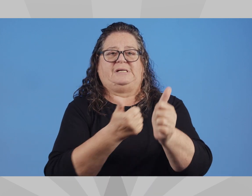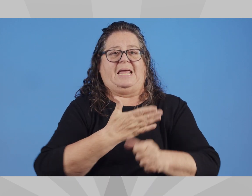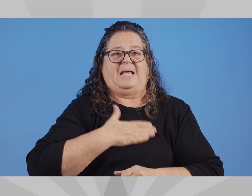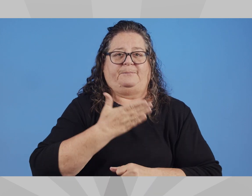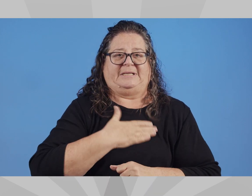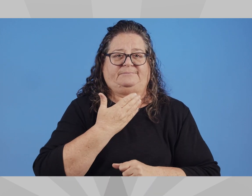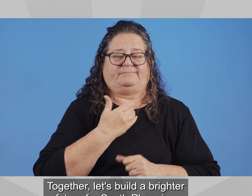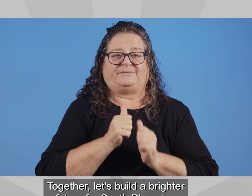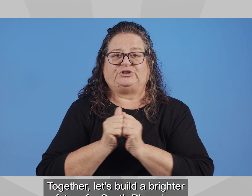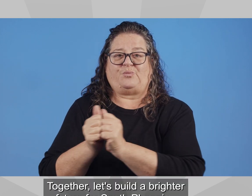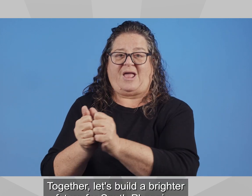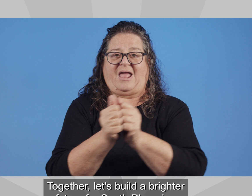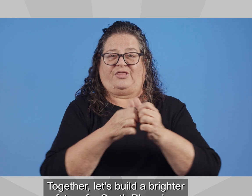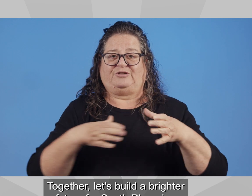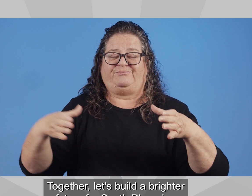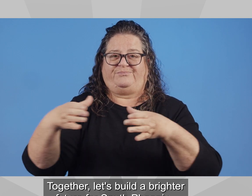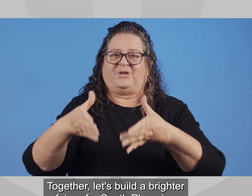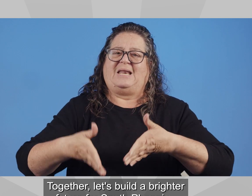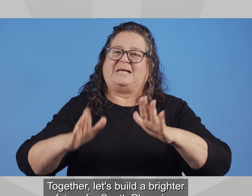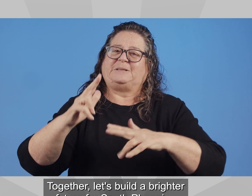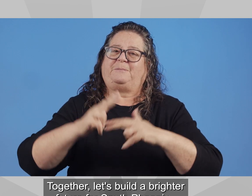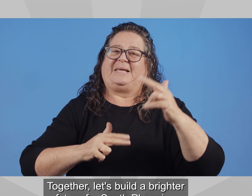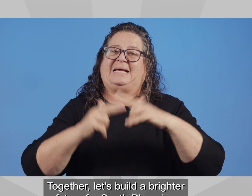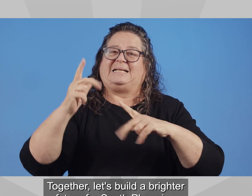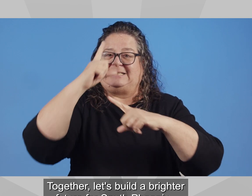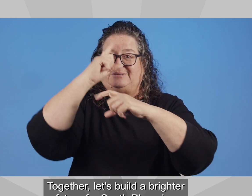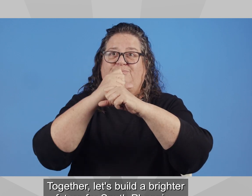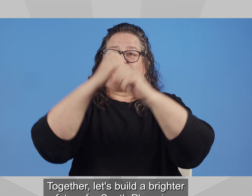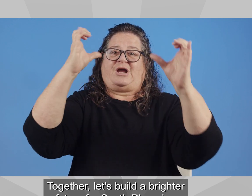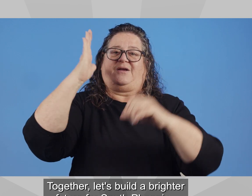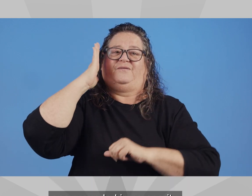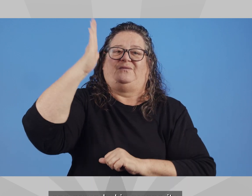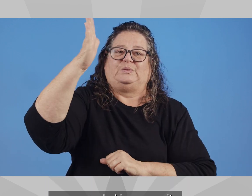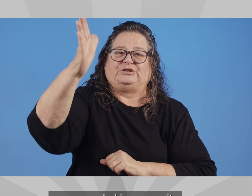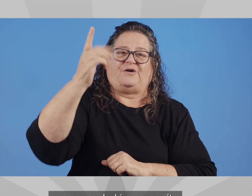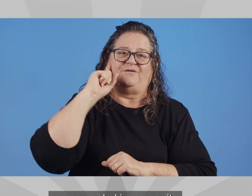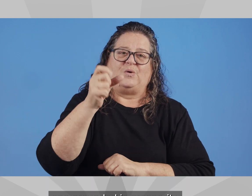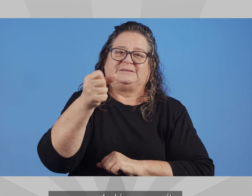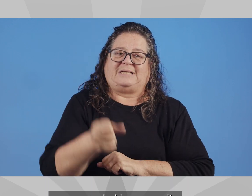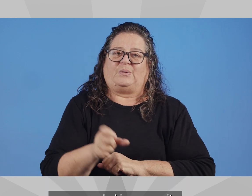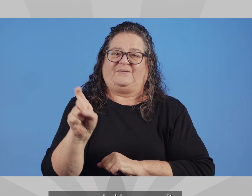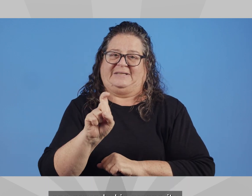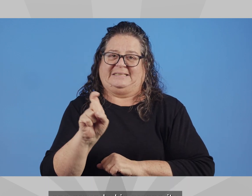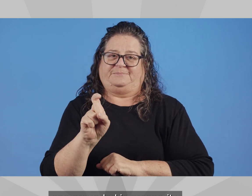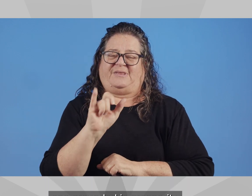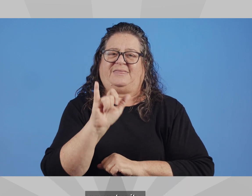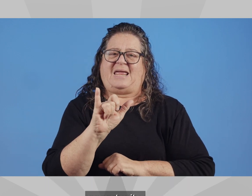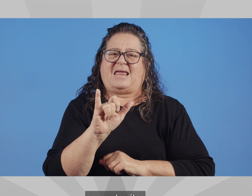Together, let's build a brighter future for South Phoenix. one grounded in